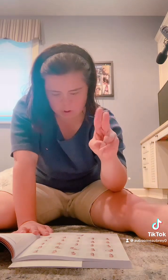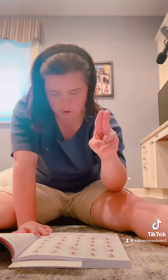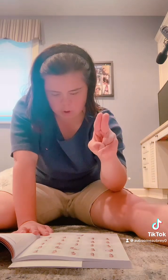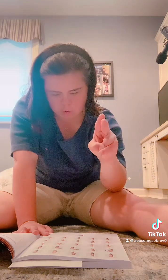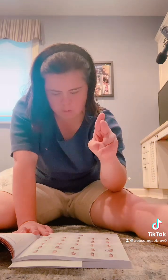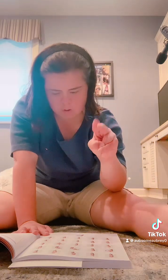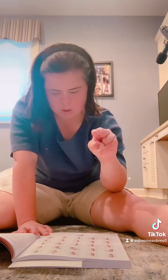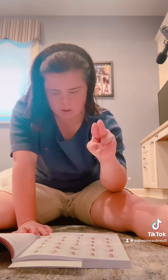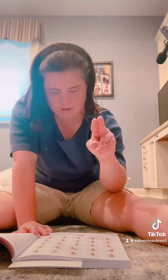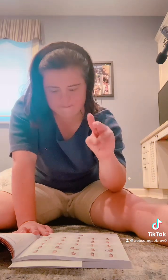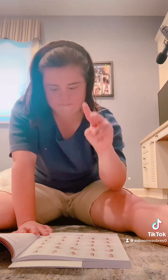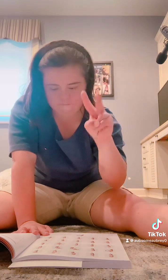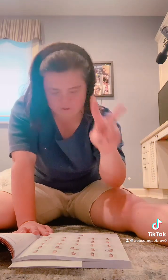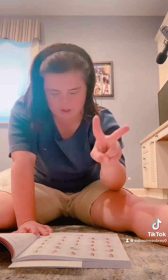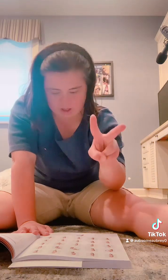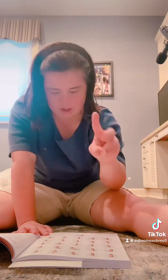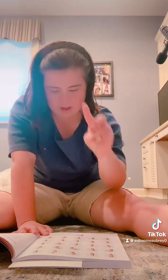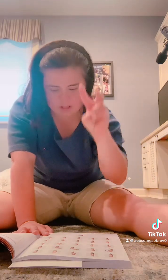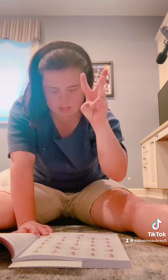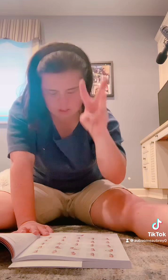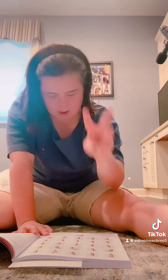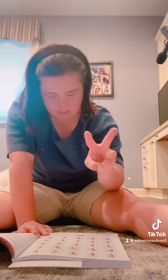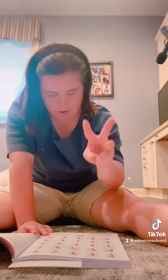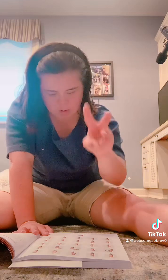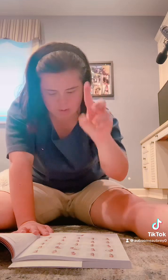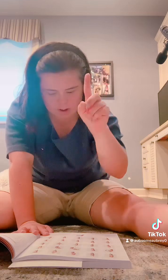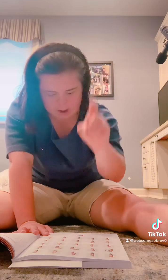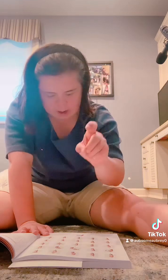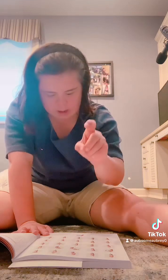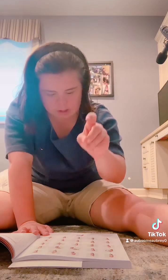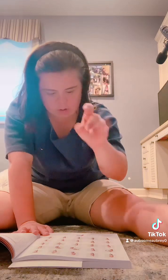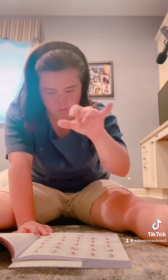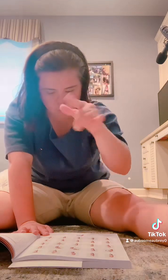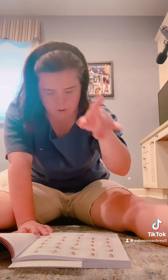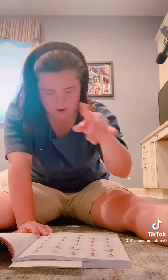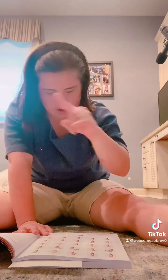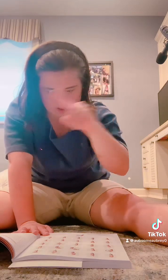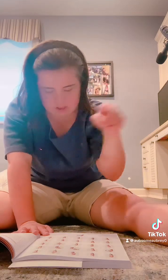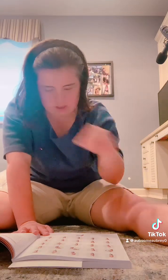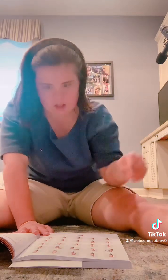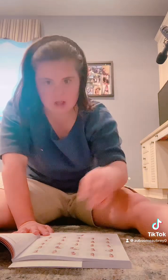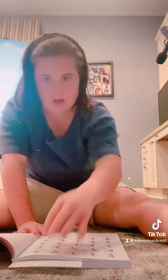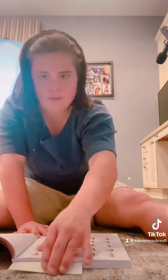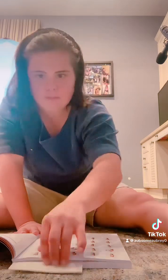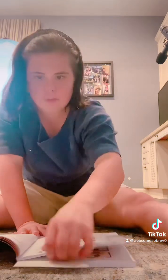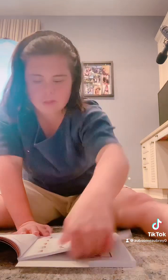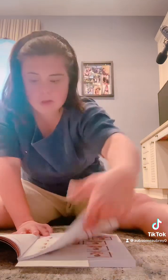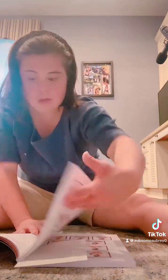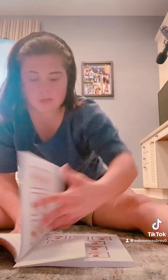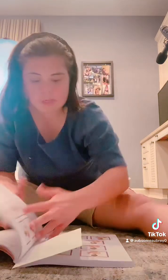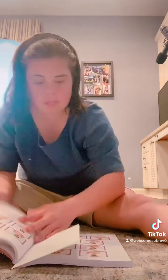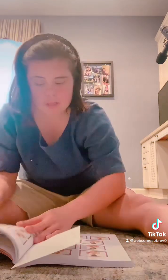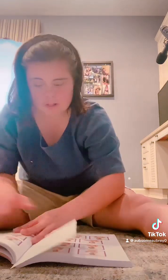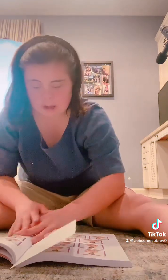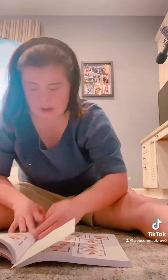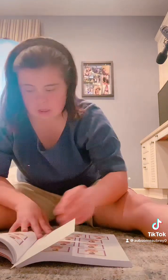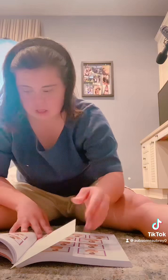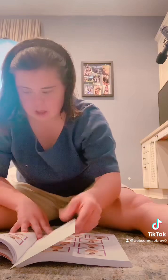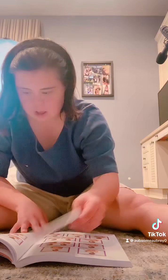U, V, W, X, Y, Z. The last thing